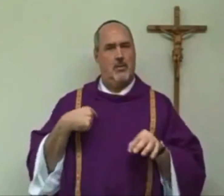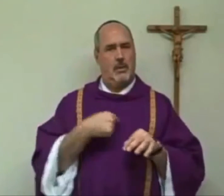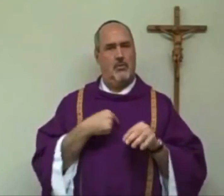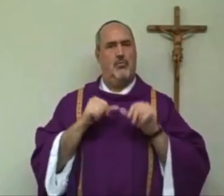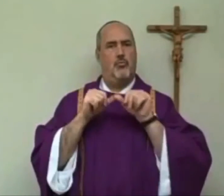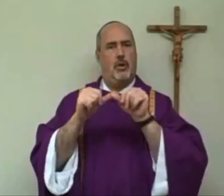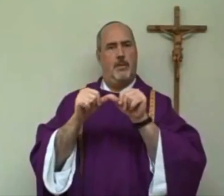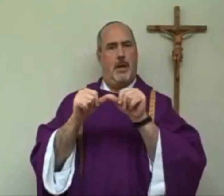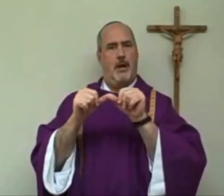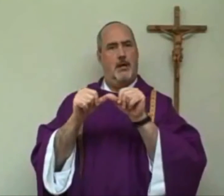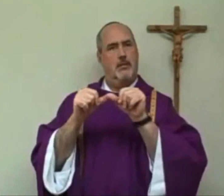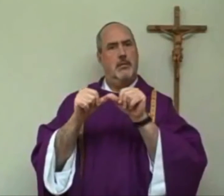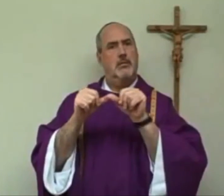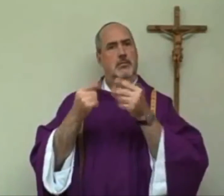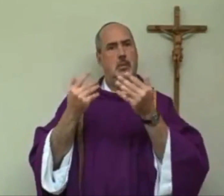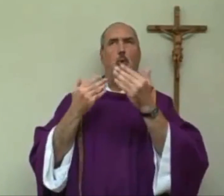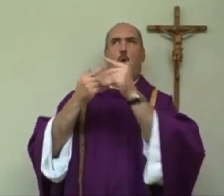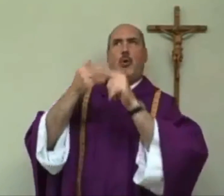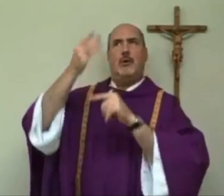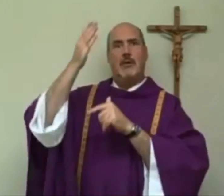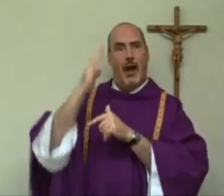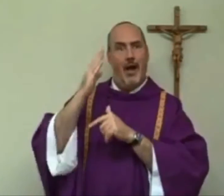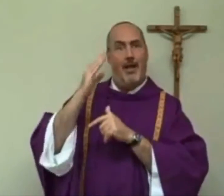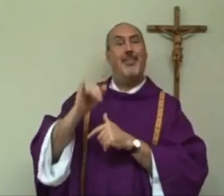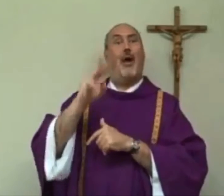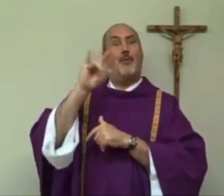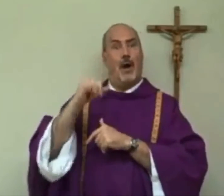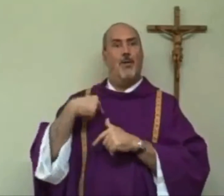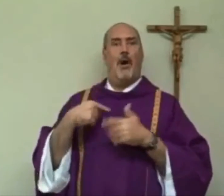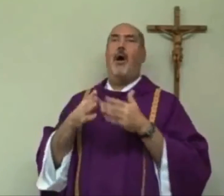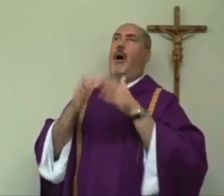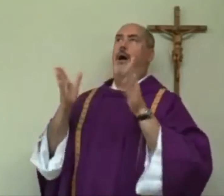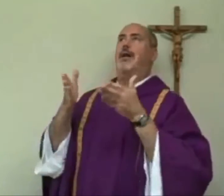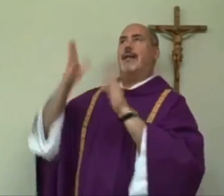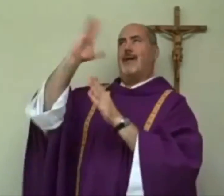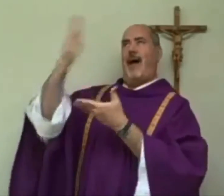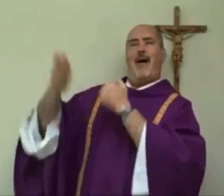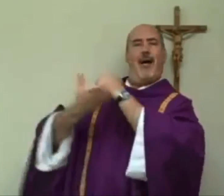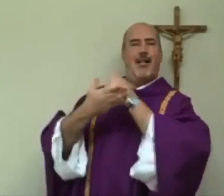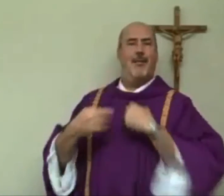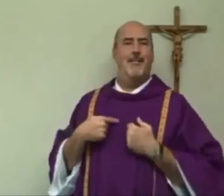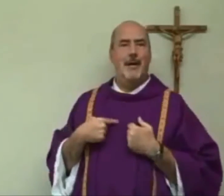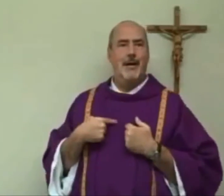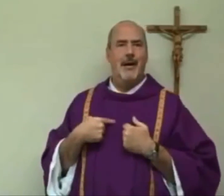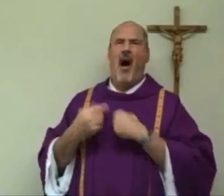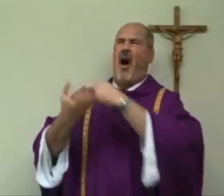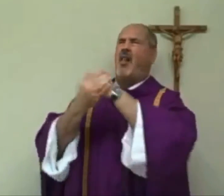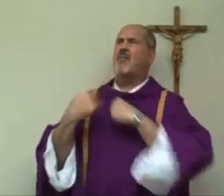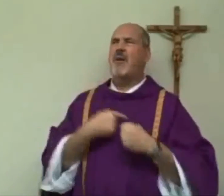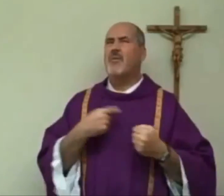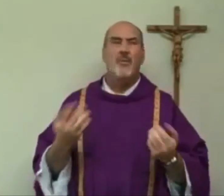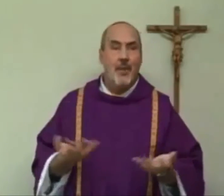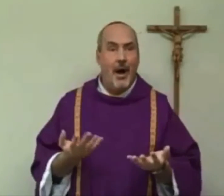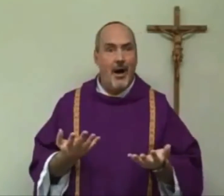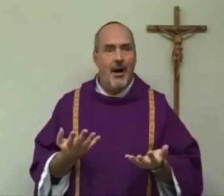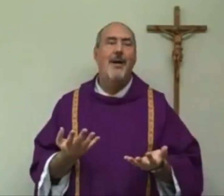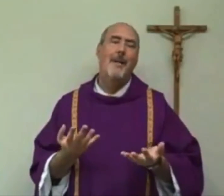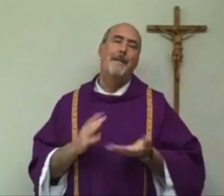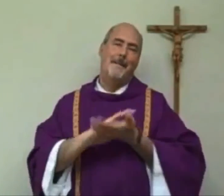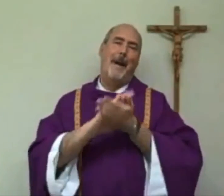that's so important. And we need to continue to be close to God so that when we're open to Him, we can allow Him to help